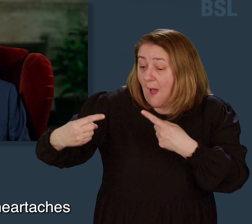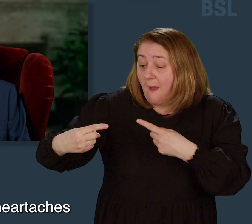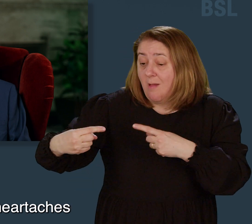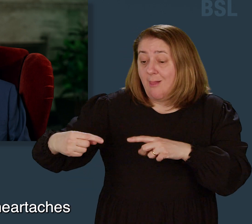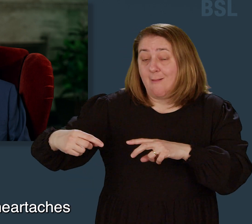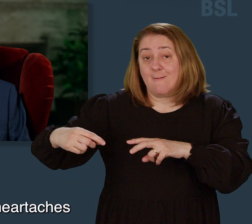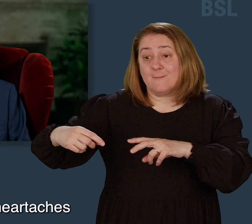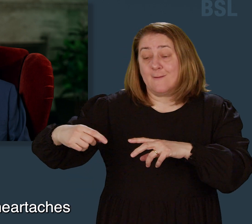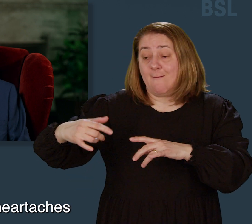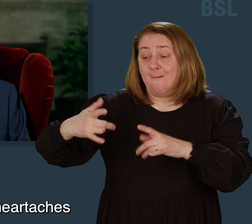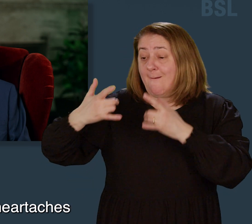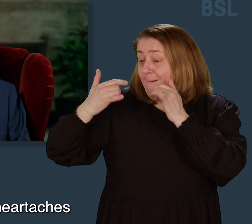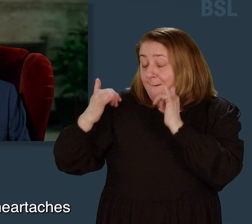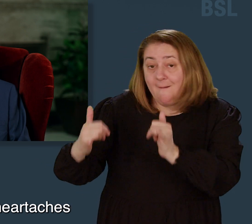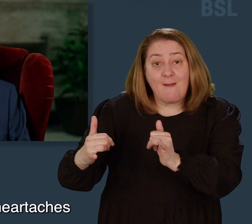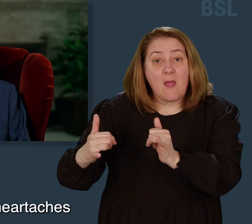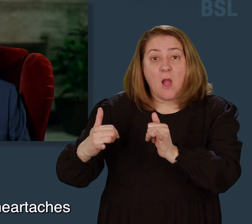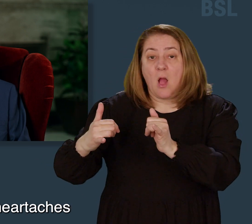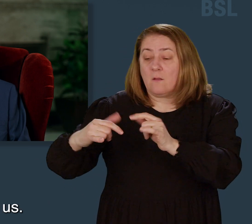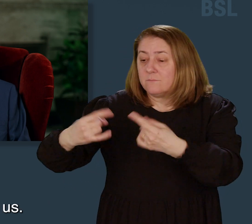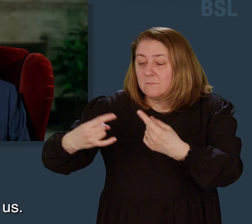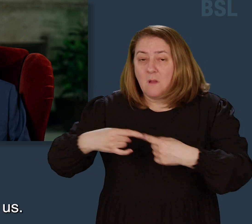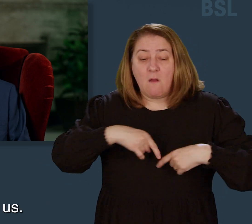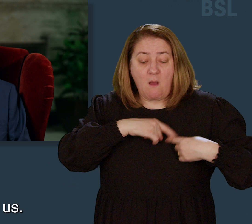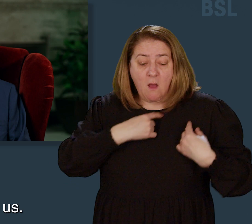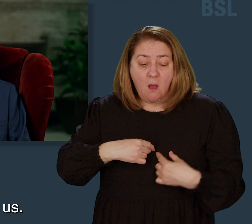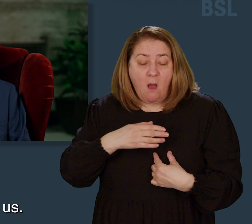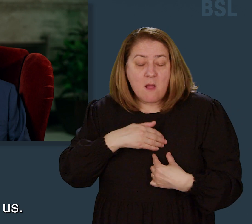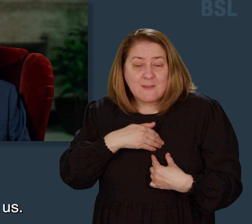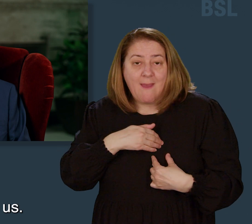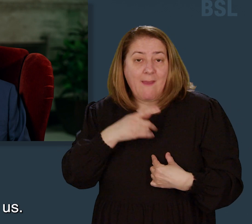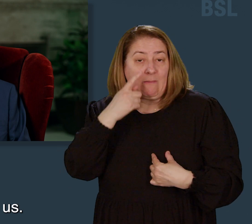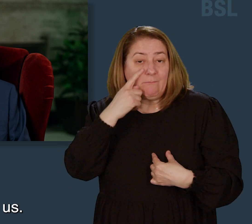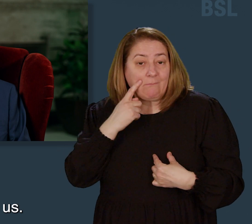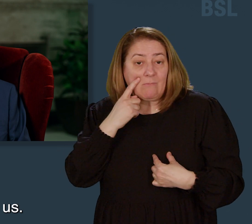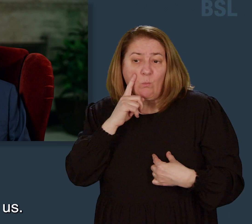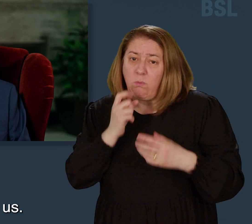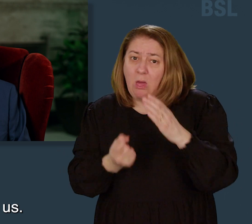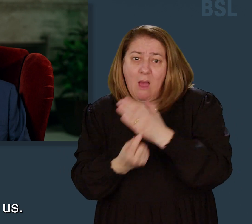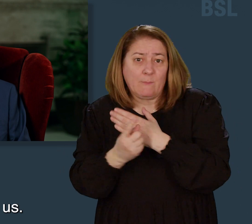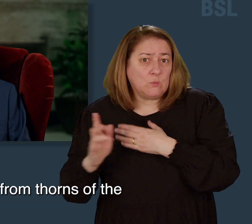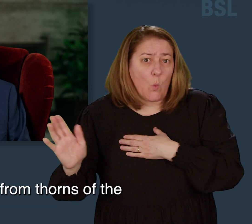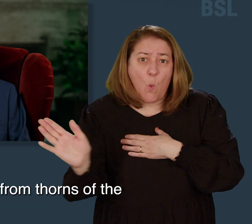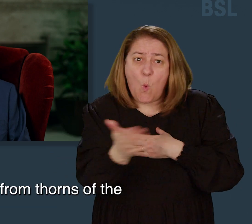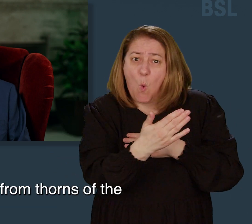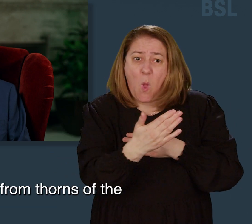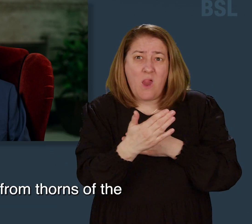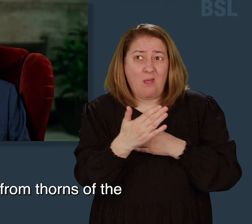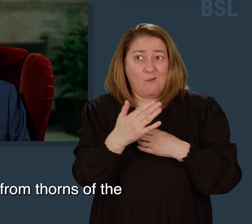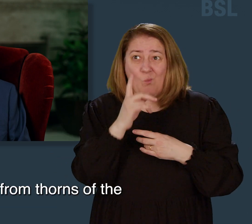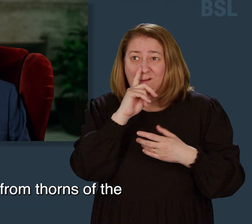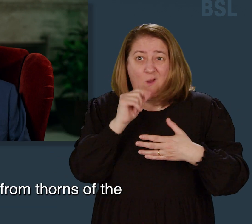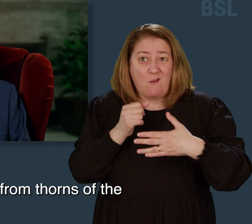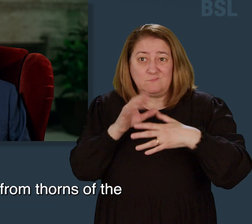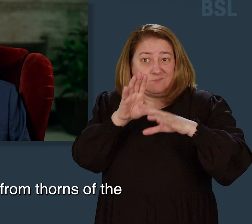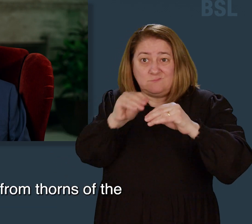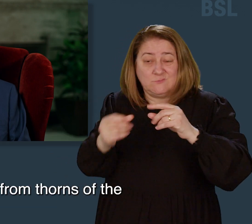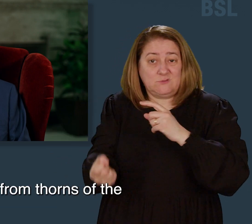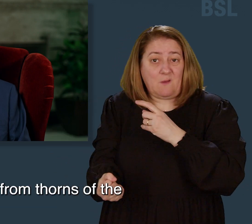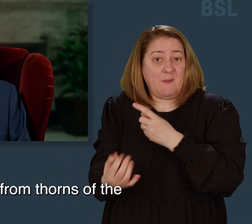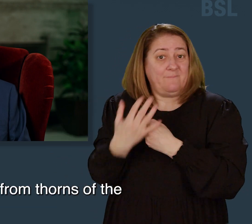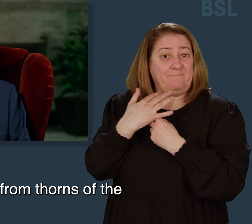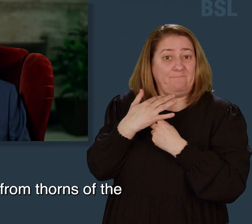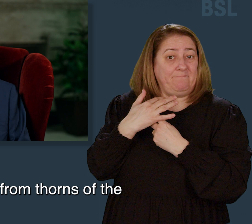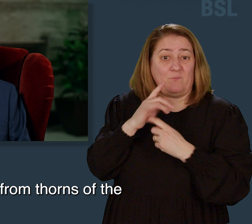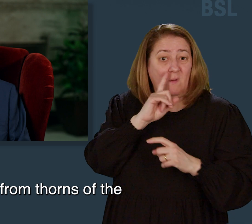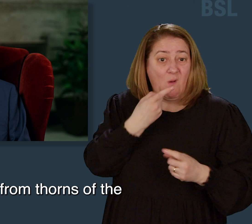Trials, challenges, and heartaches will surely come to all of us. None of us are immune